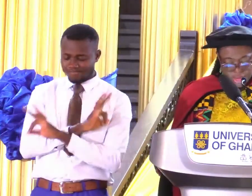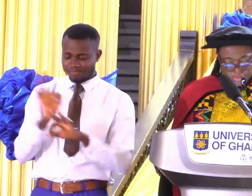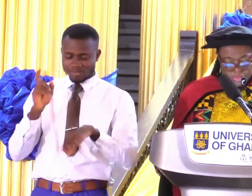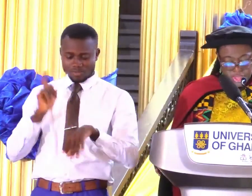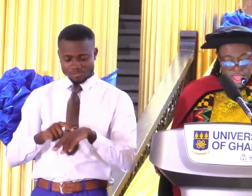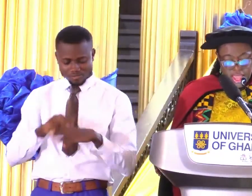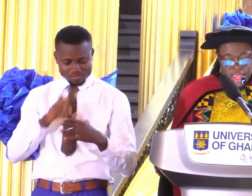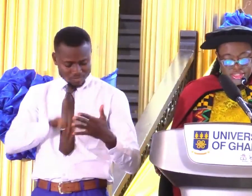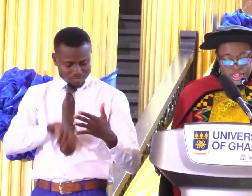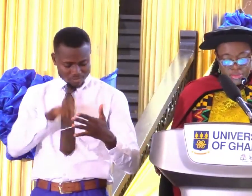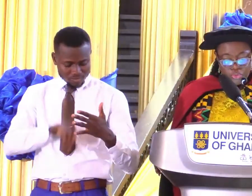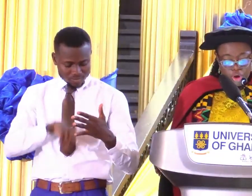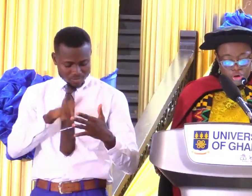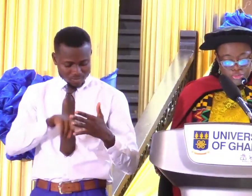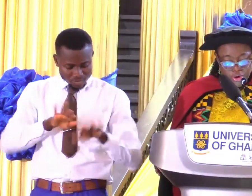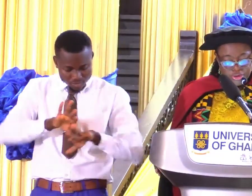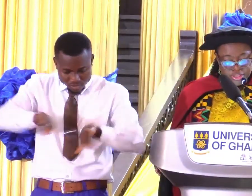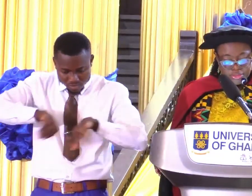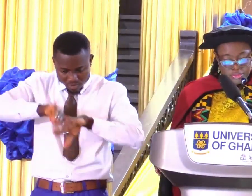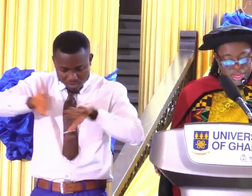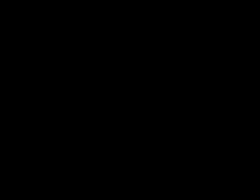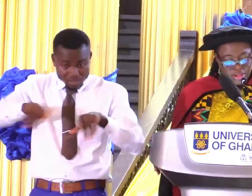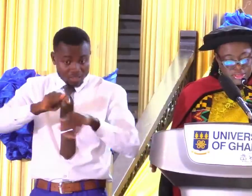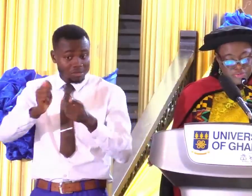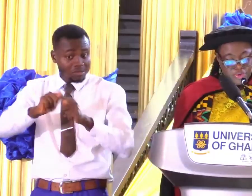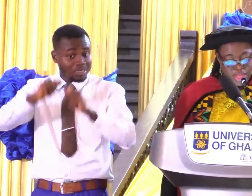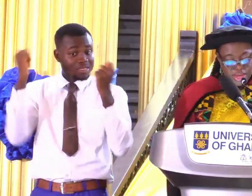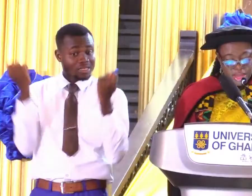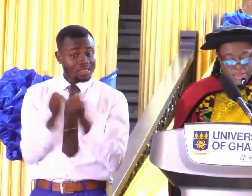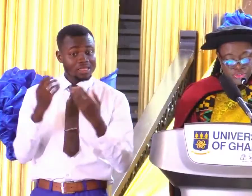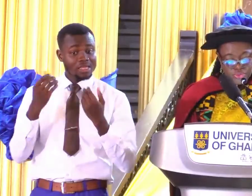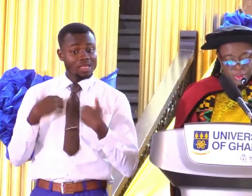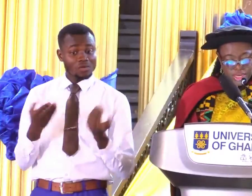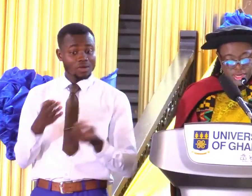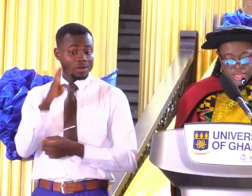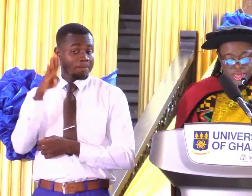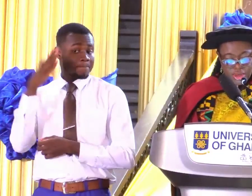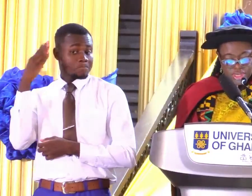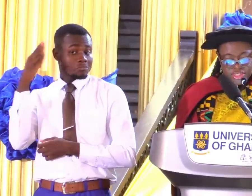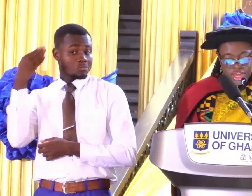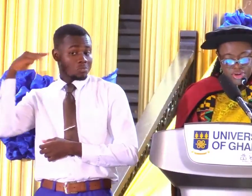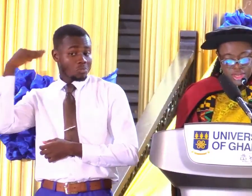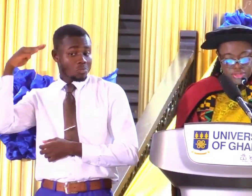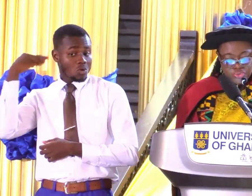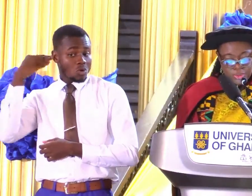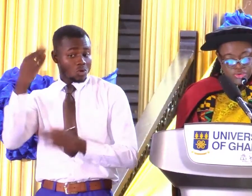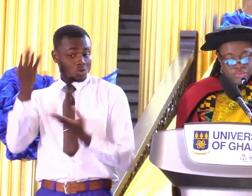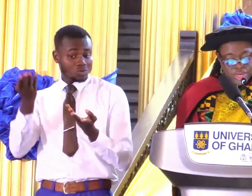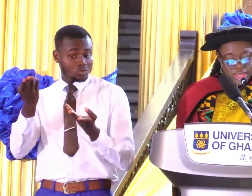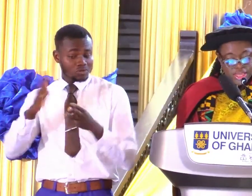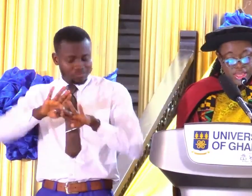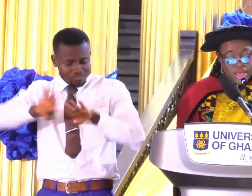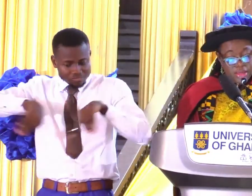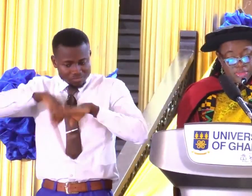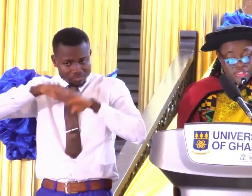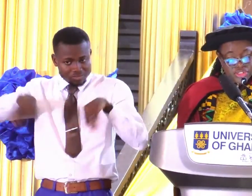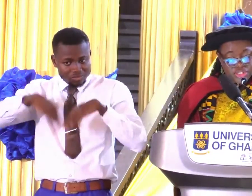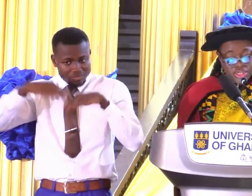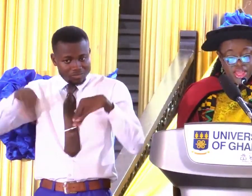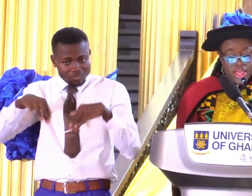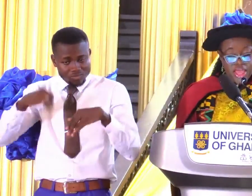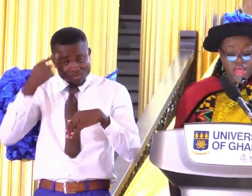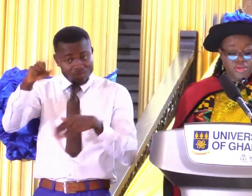swimming. Her team won bronze medals for Ghana by swimming in a West African swimming relay